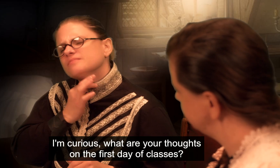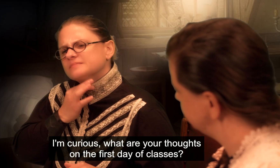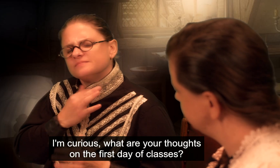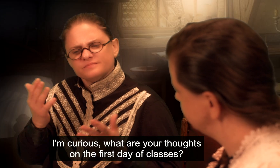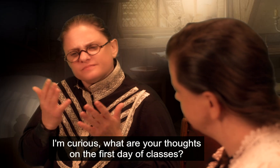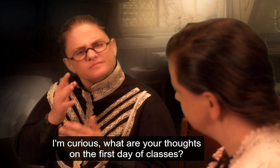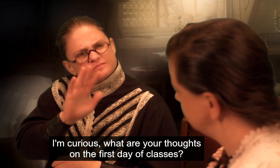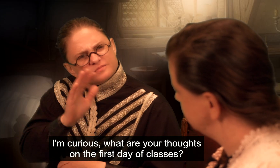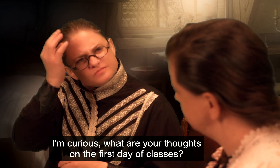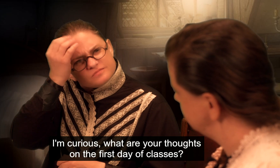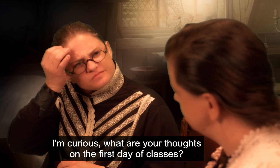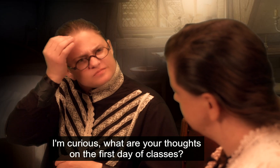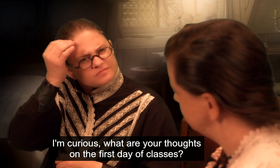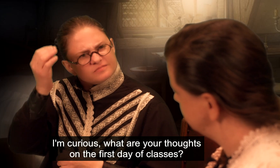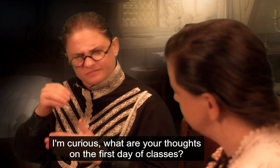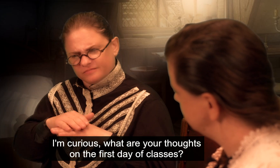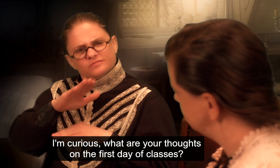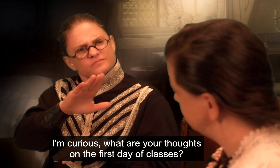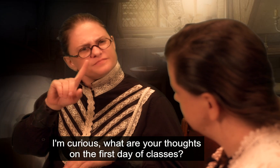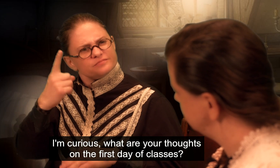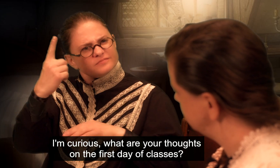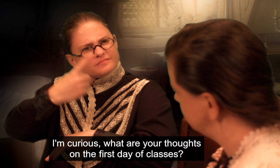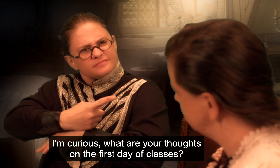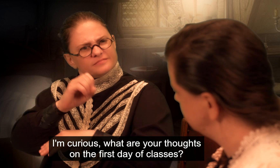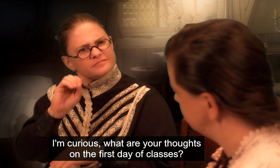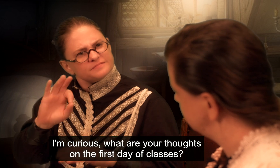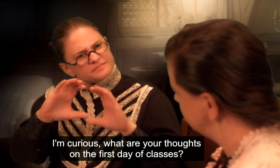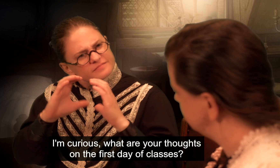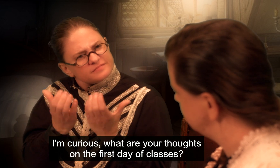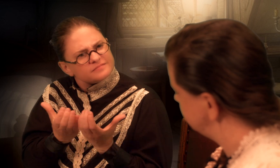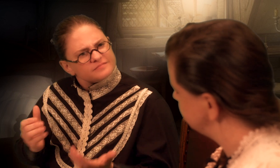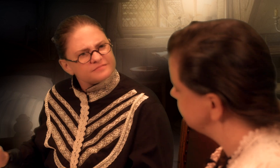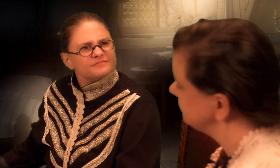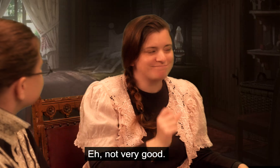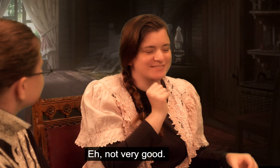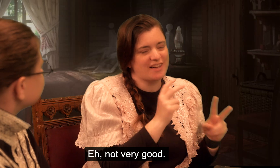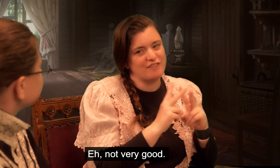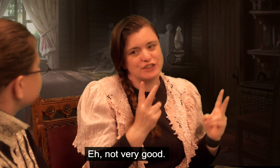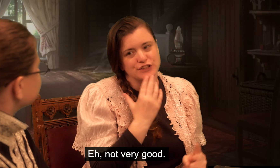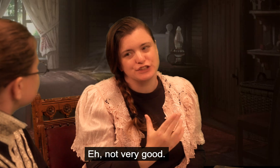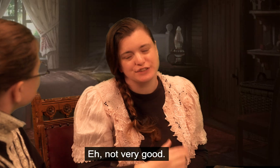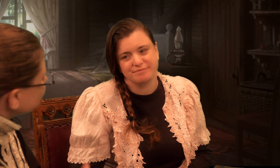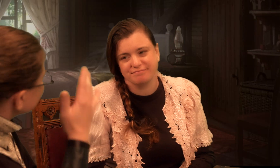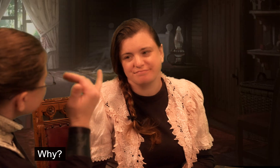I'm curious. What are your thoughts on the first day of classes? Not very good.